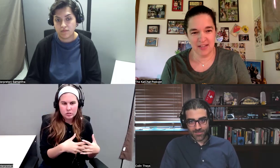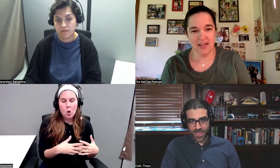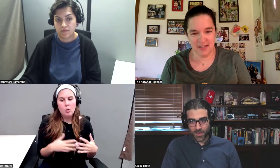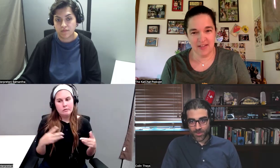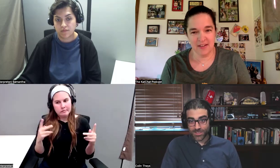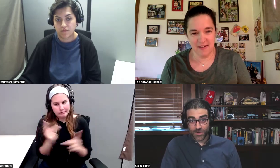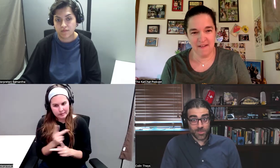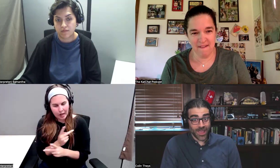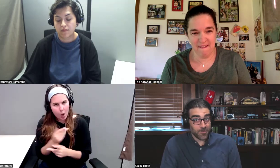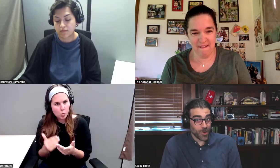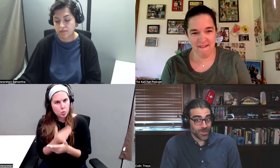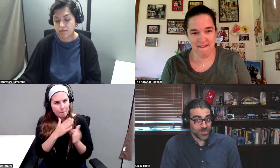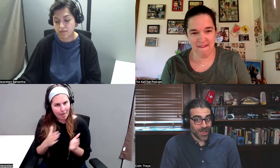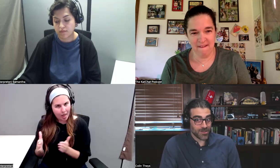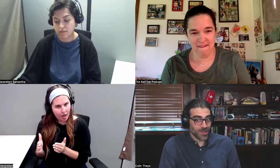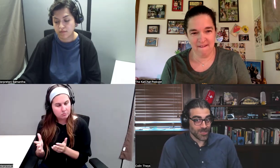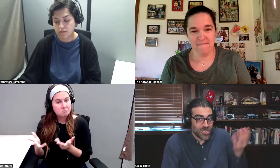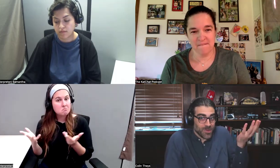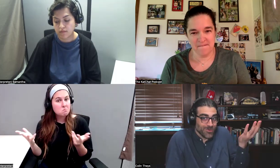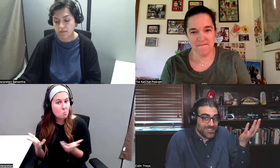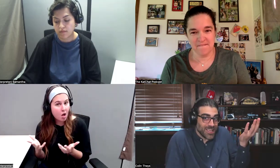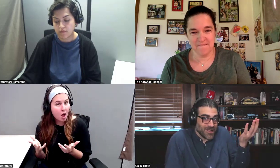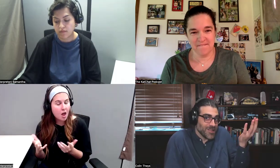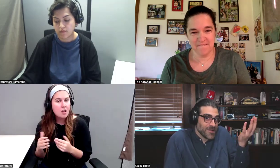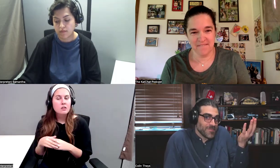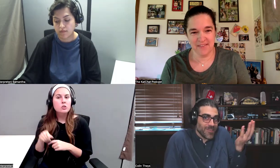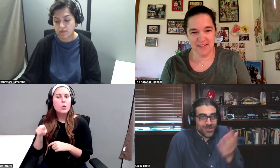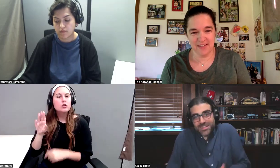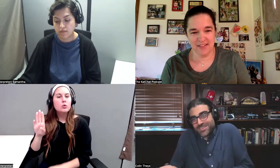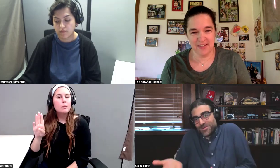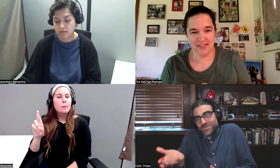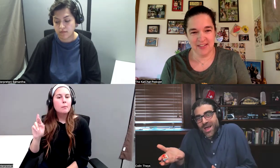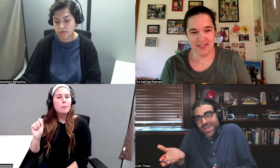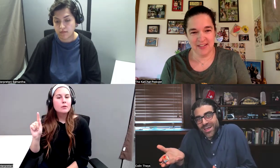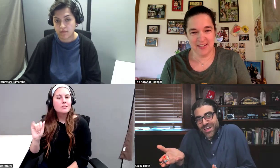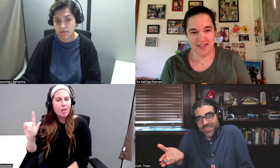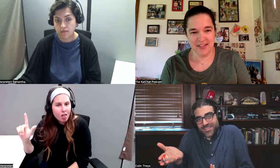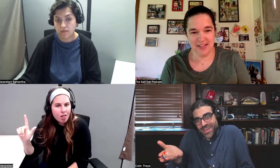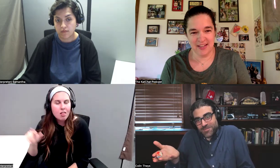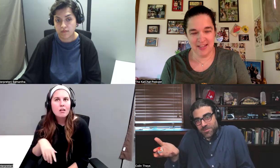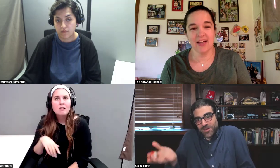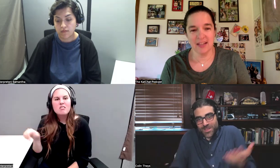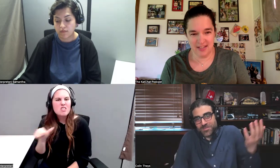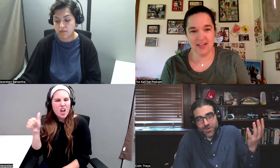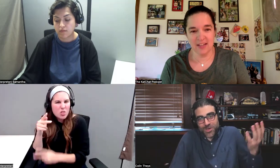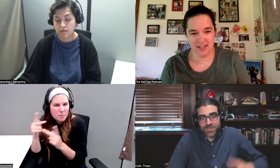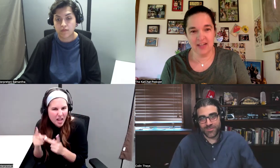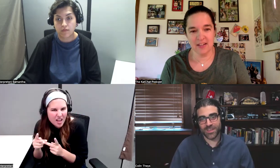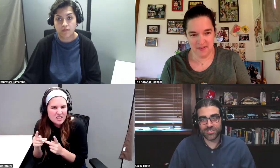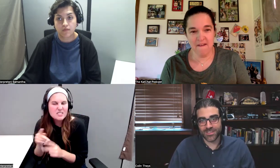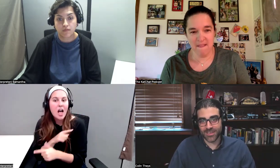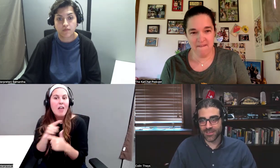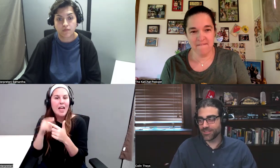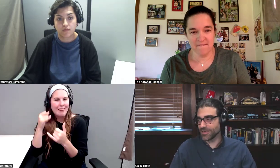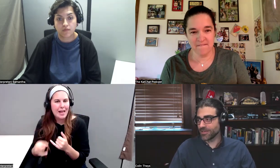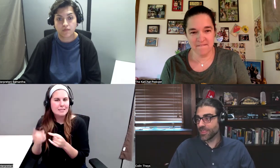and came up with this new plan where we shot a ship in Brazil, and then we shot some in Ushuaia, and then at the last minute we went to Peru to